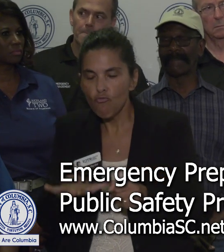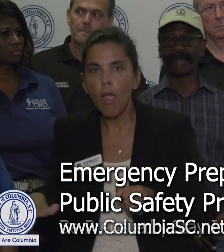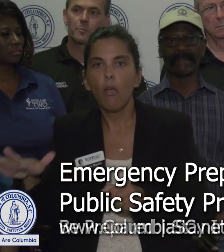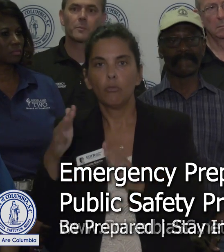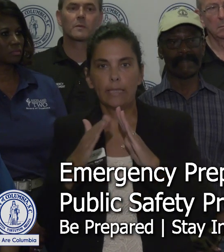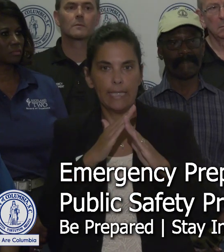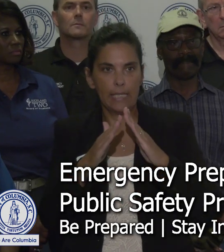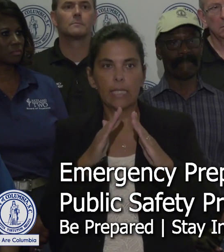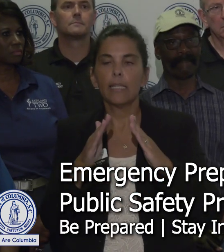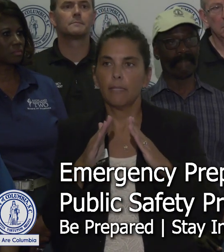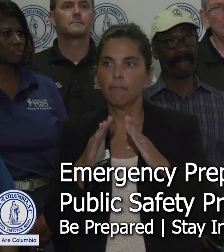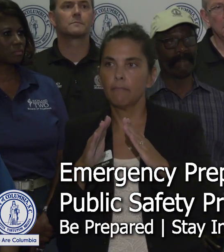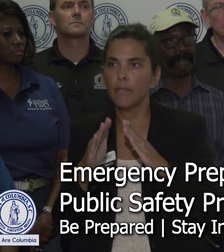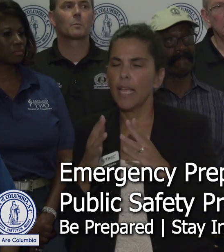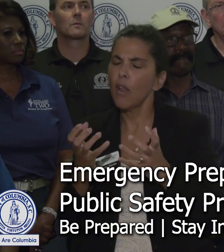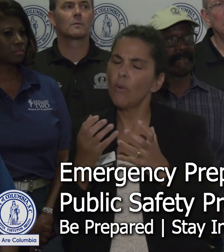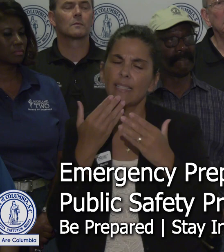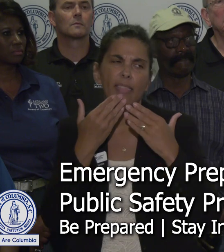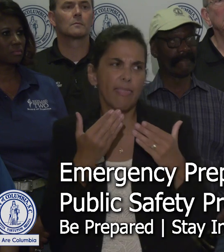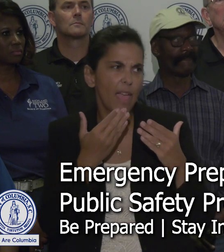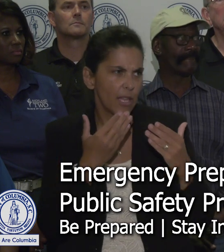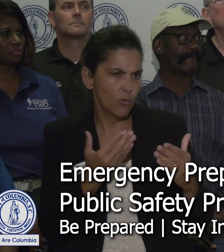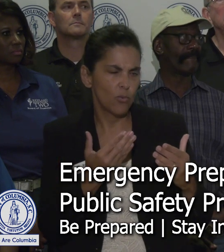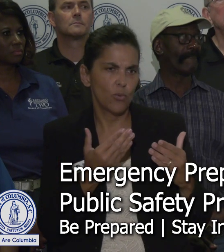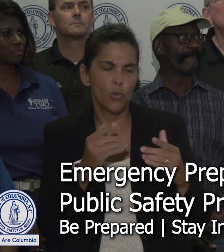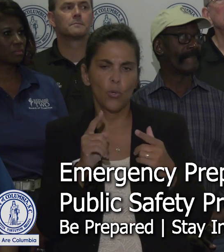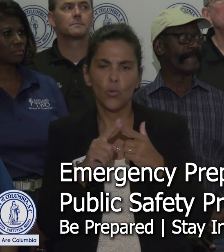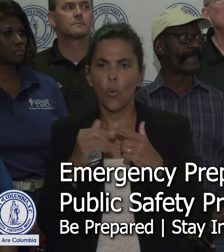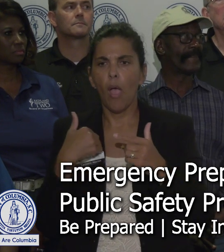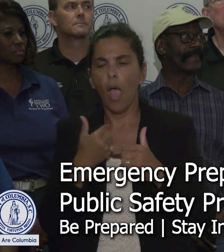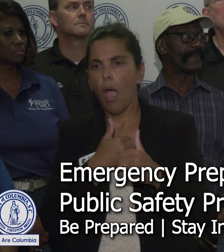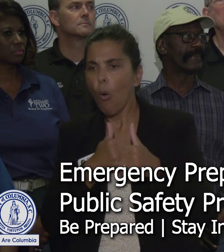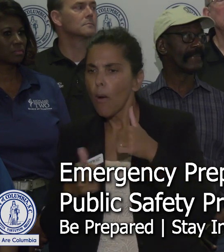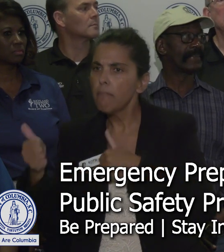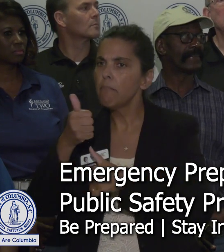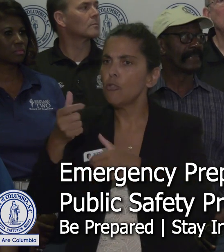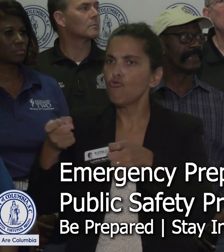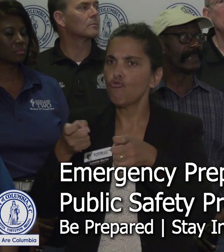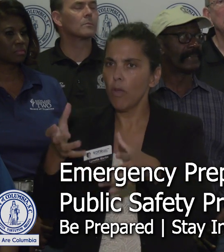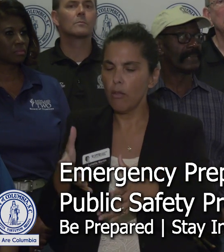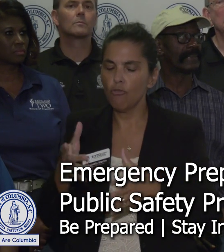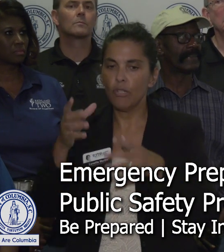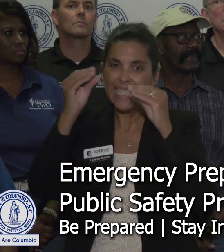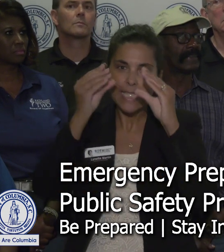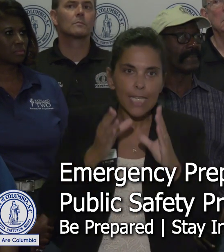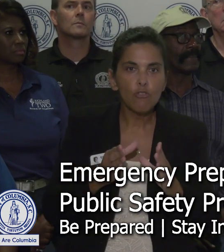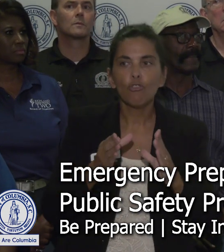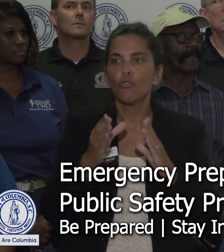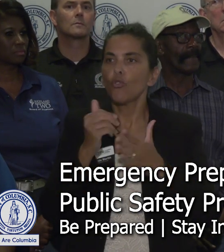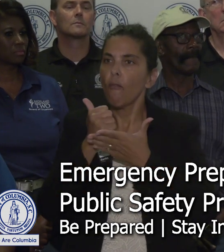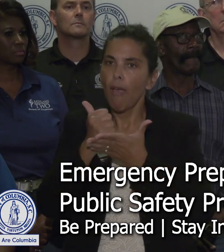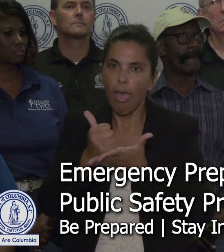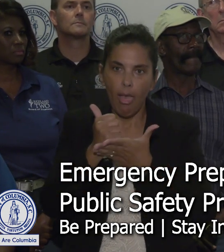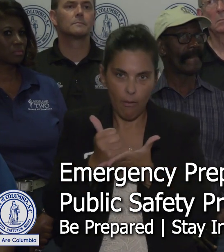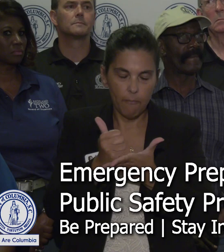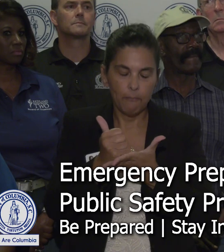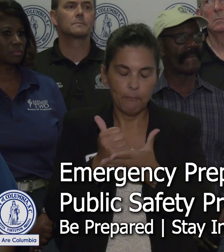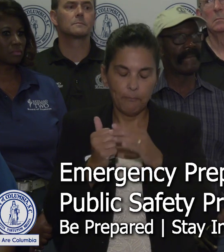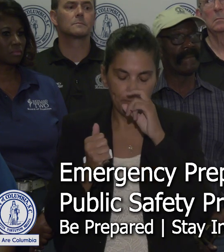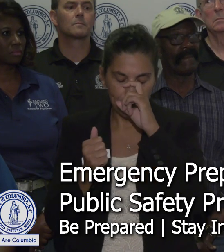city. And I want to say certainly thank you to our administrators, teachers that have helped in that